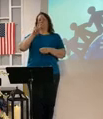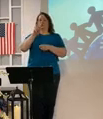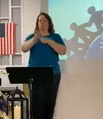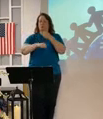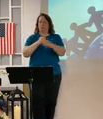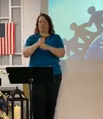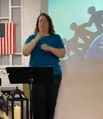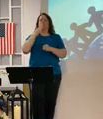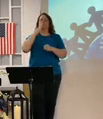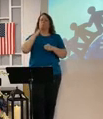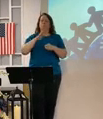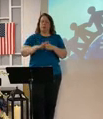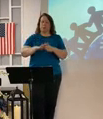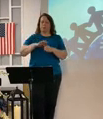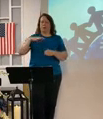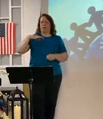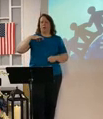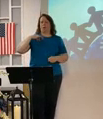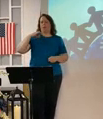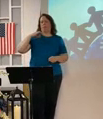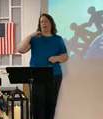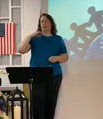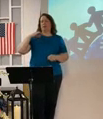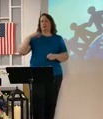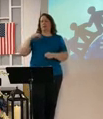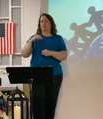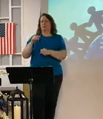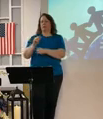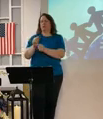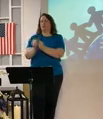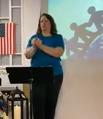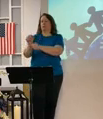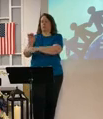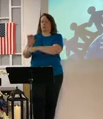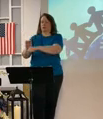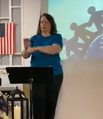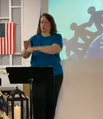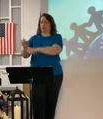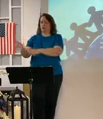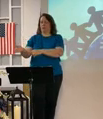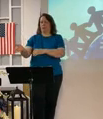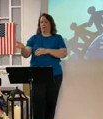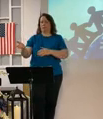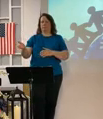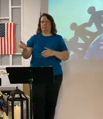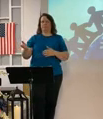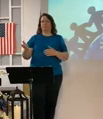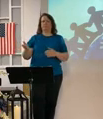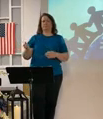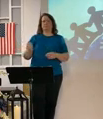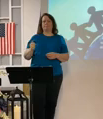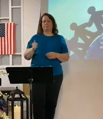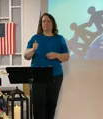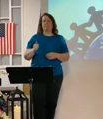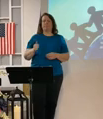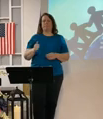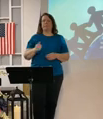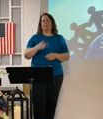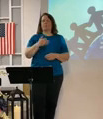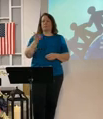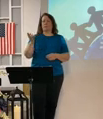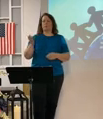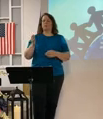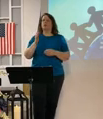volunteer, working with a local church in the city of Plezant. And for those of you who I've talked